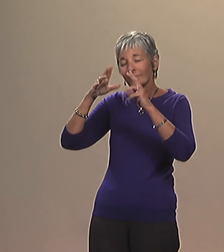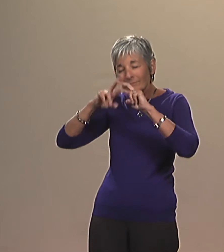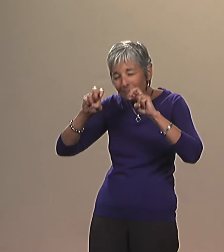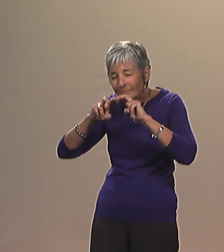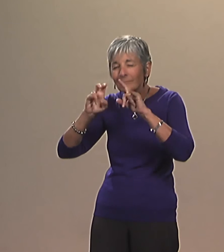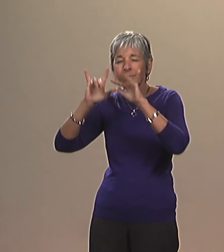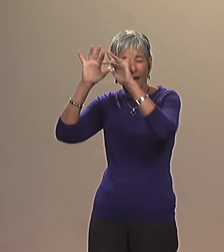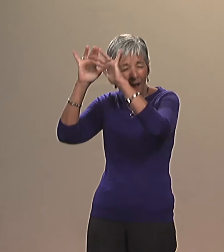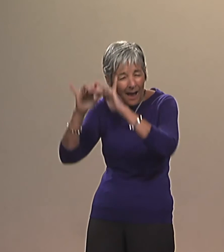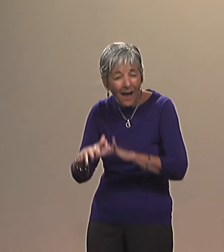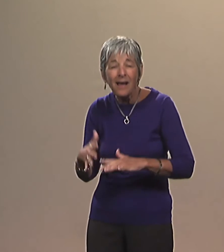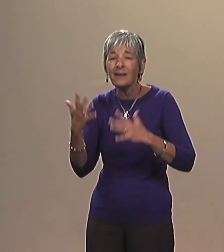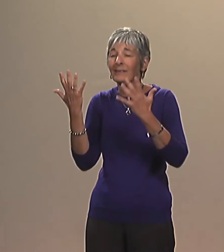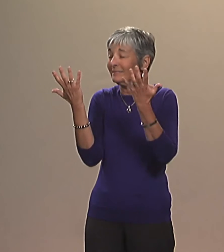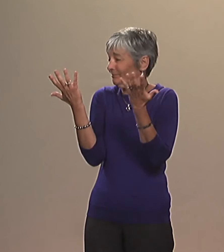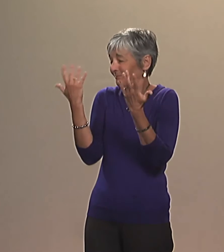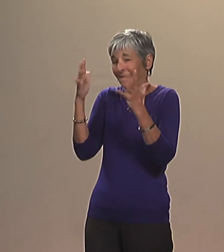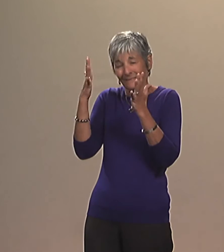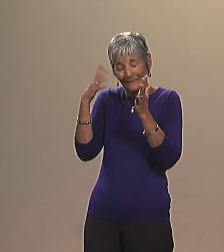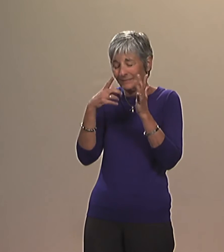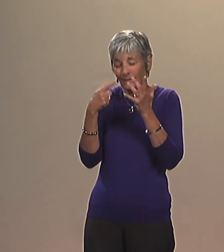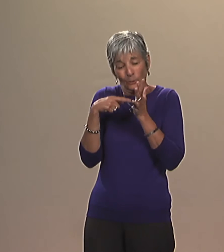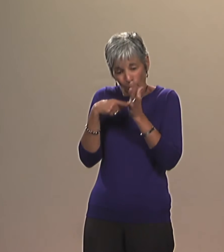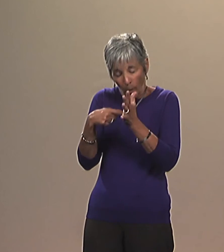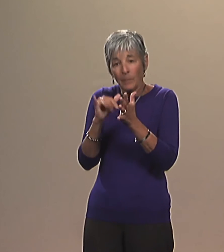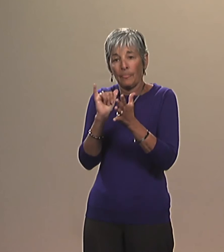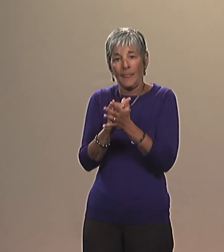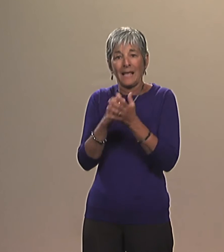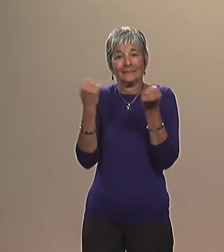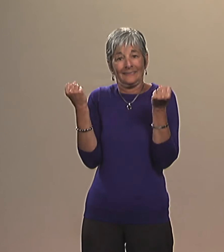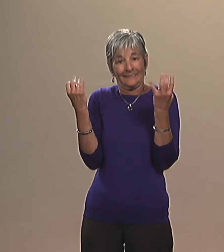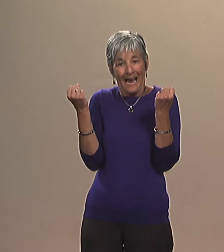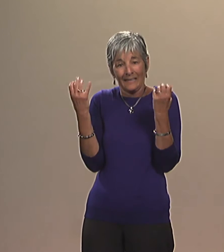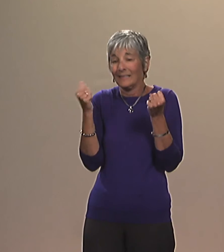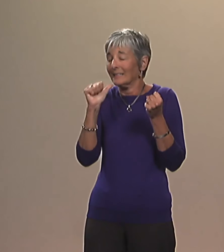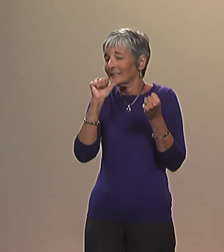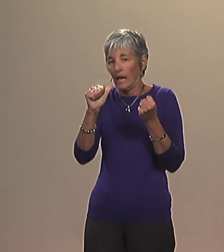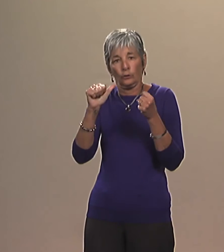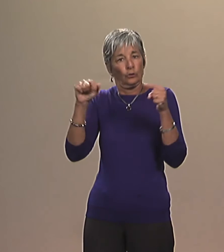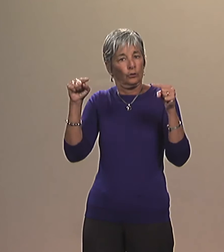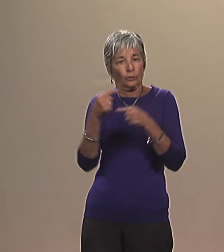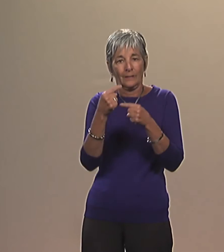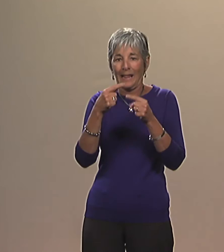After thorough analysis, these studies show that the use of sign language does not harm a child's development in any way.